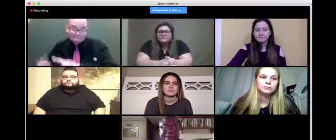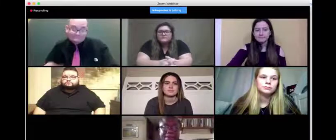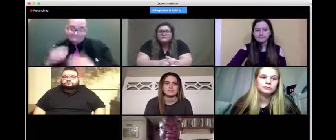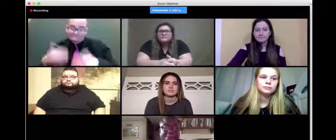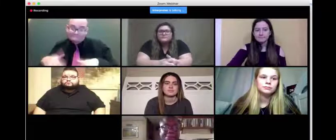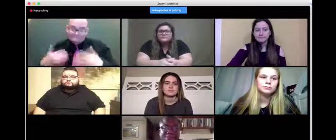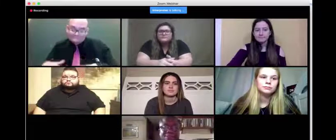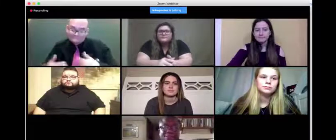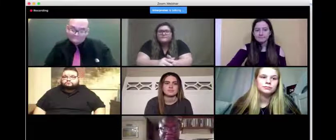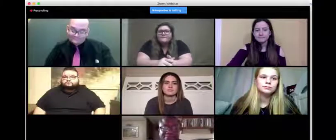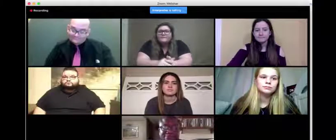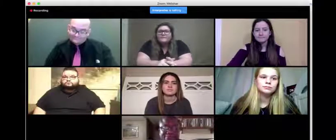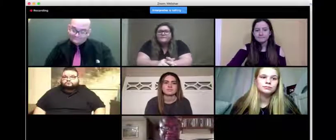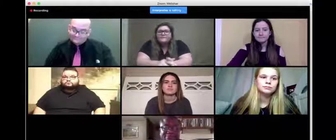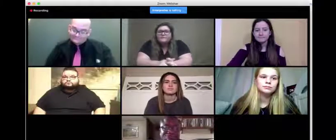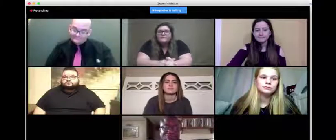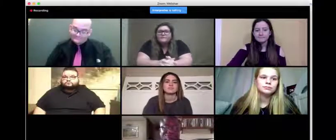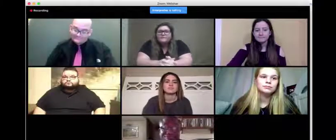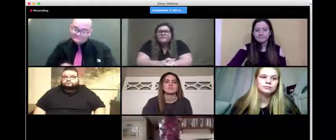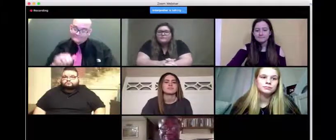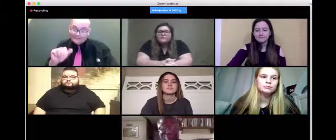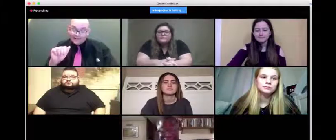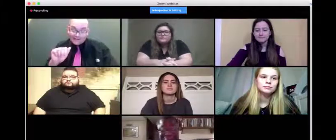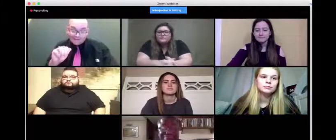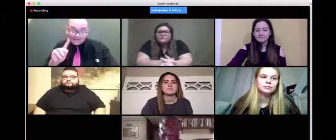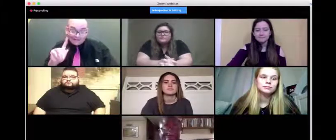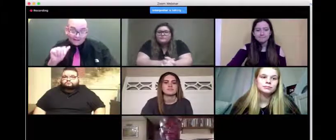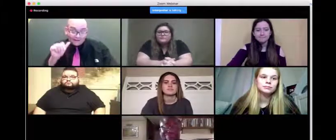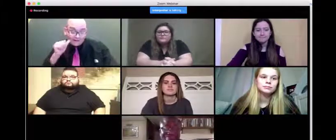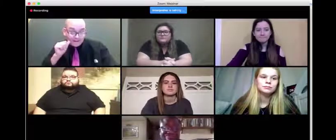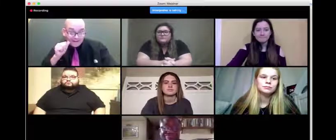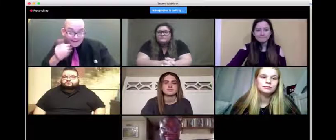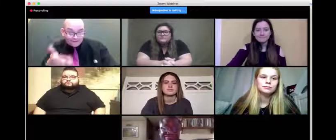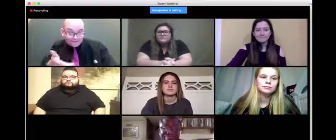Amanda, what about you? Well, um,